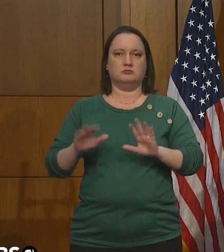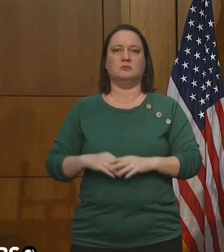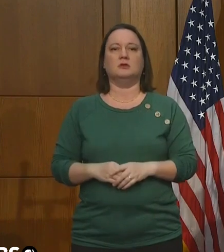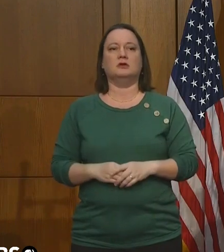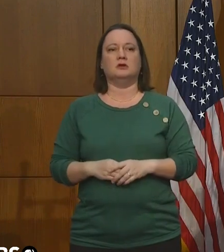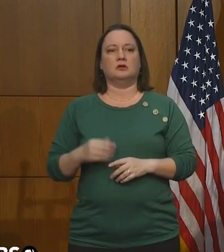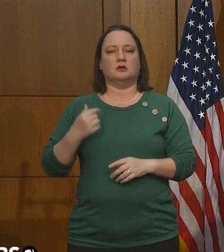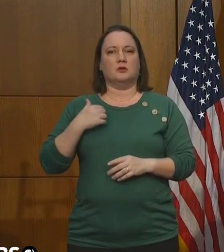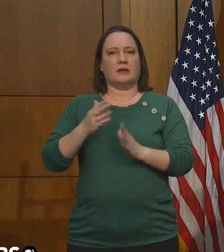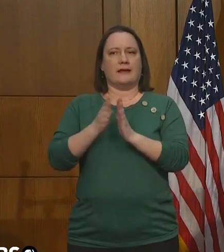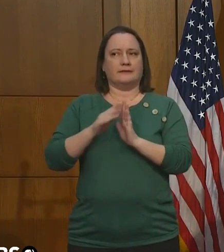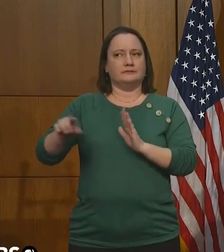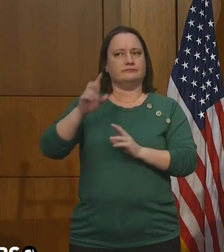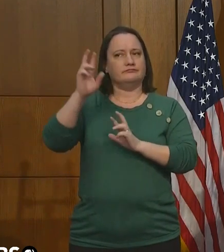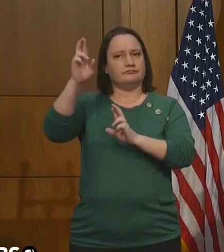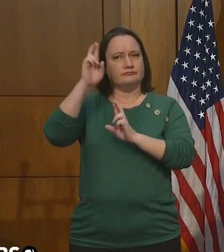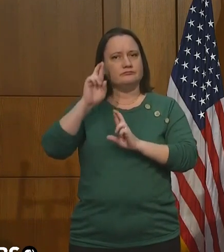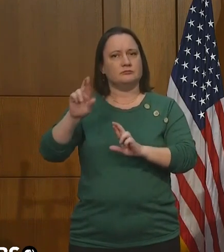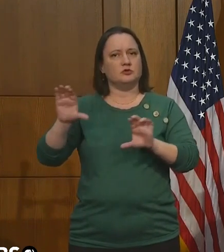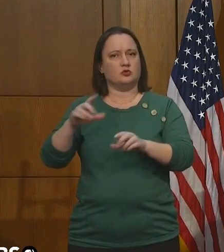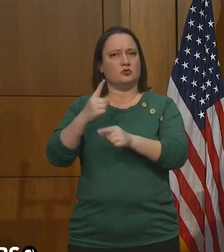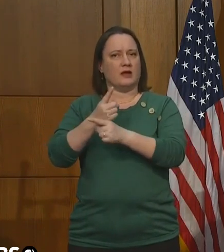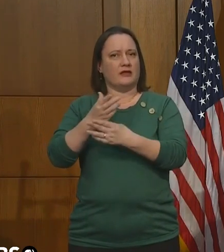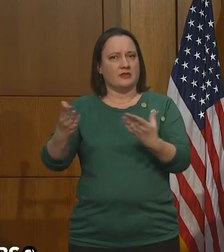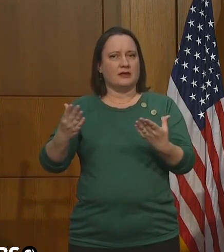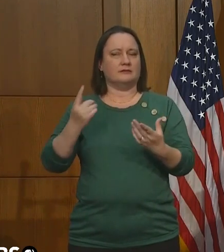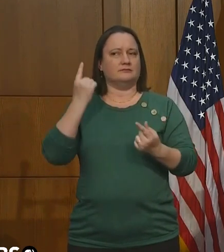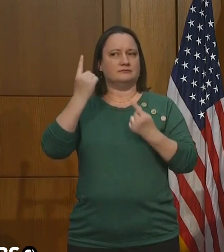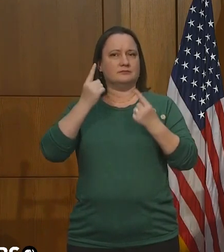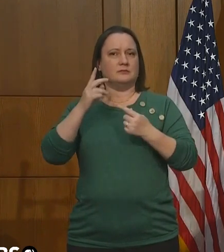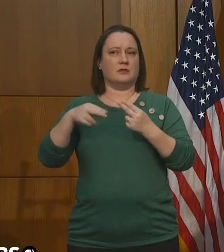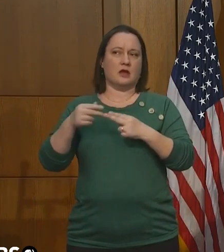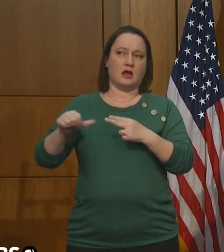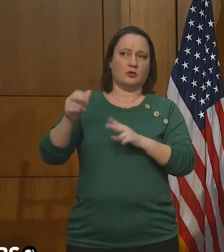to do the right thing and think of others, and we'll move forward like that.